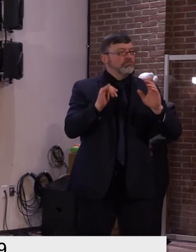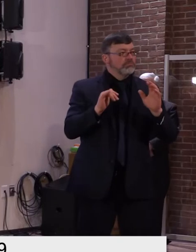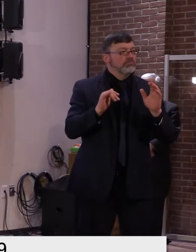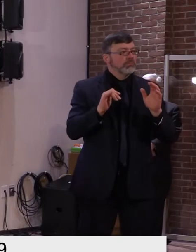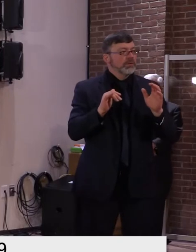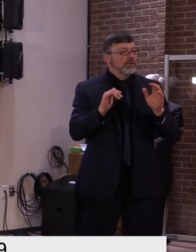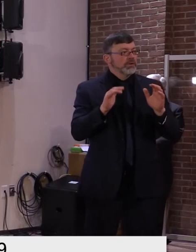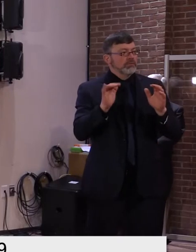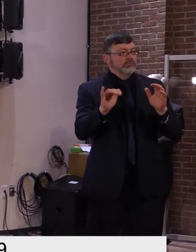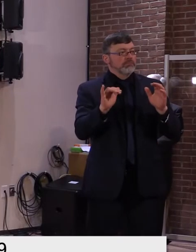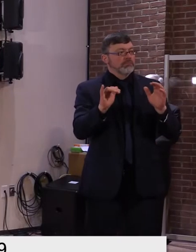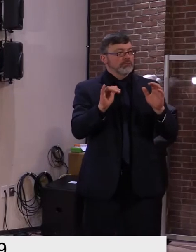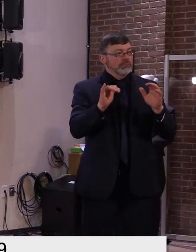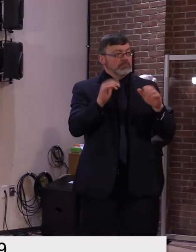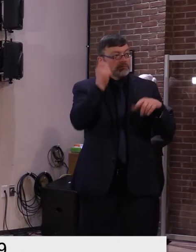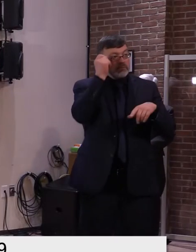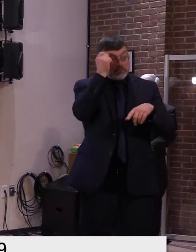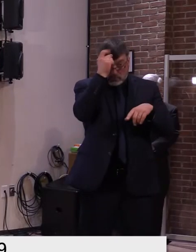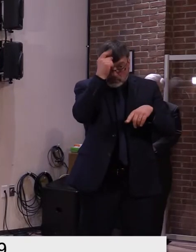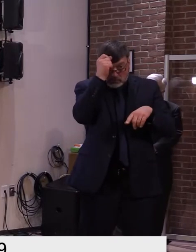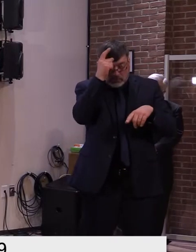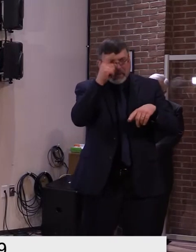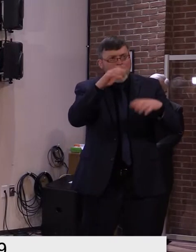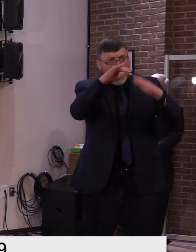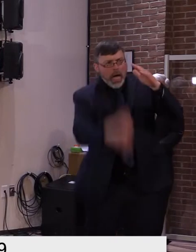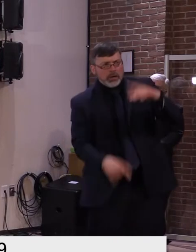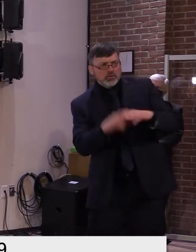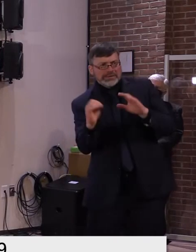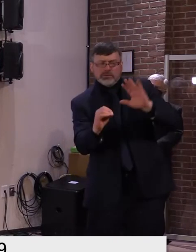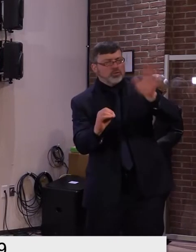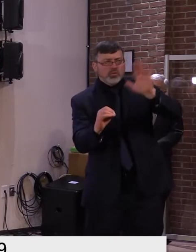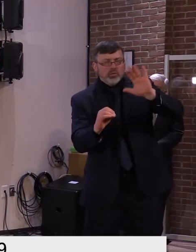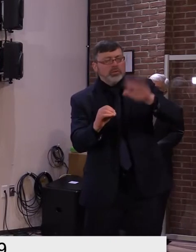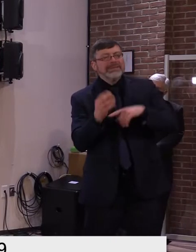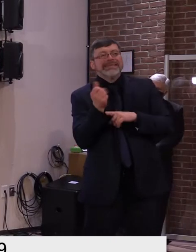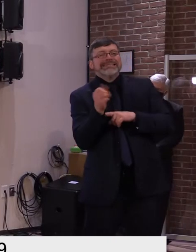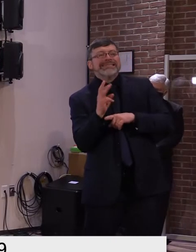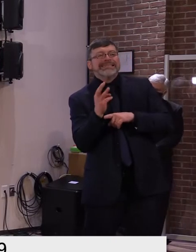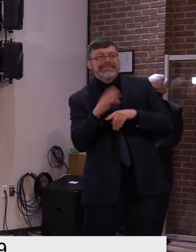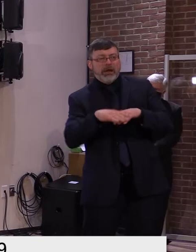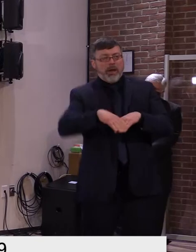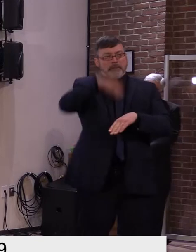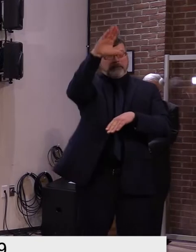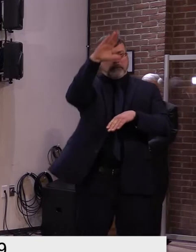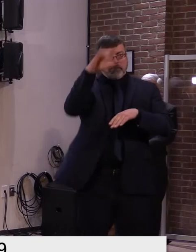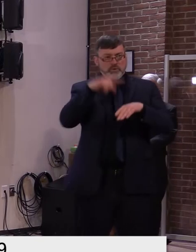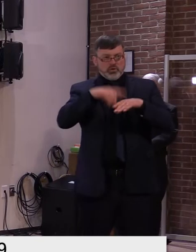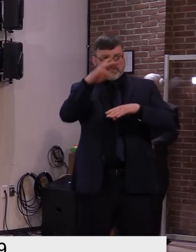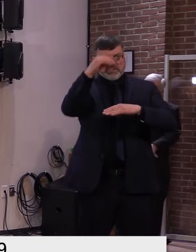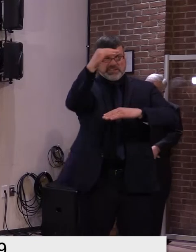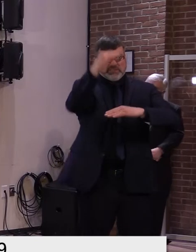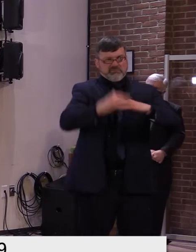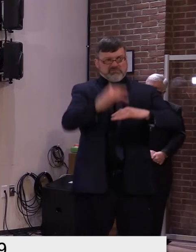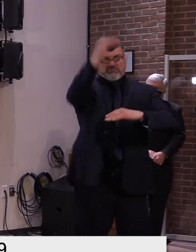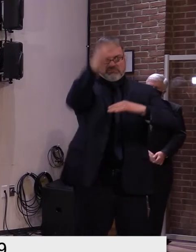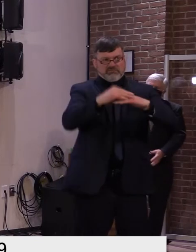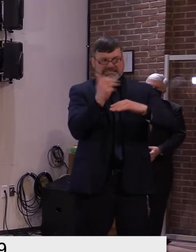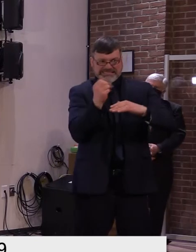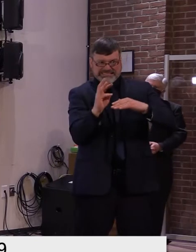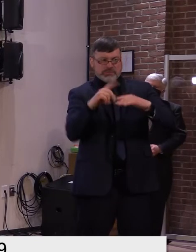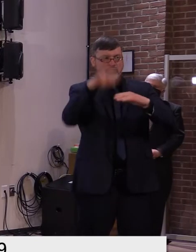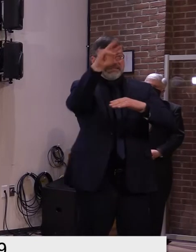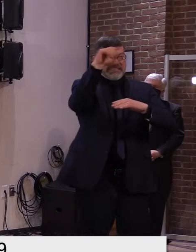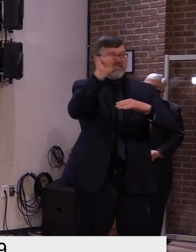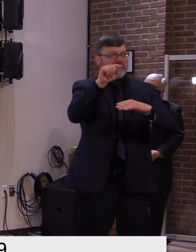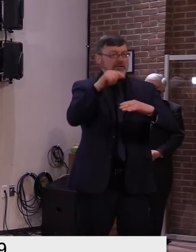And again, I want to remind folks, this doesn't mean that everyone will be fully vaccinated by May 1st. It just means